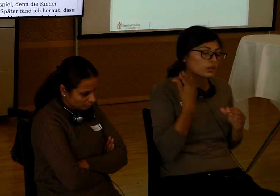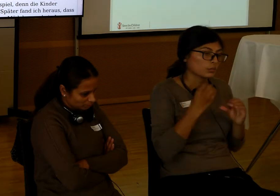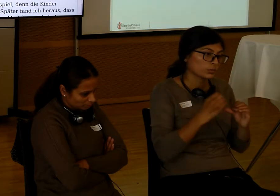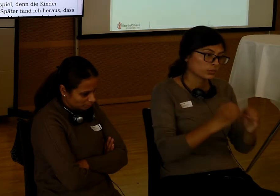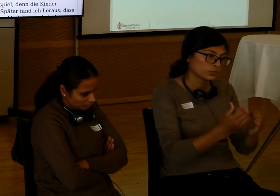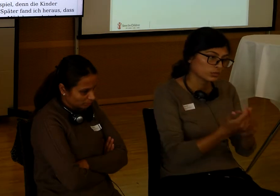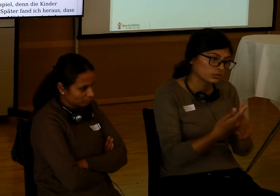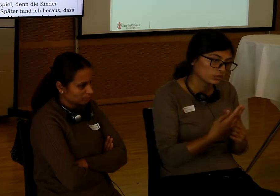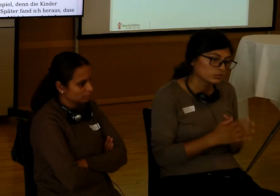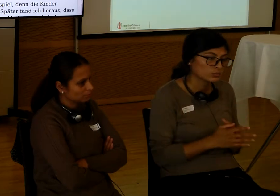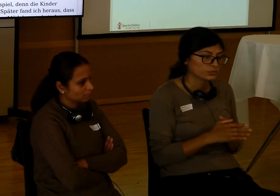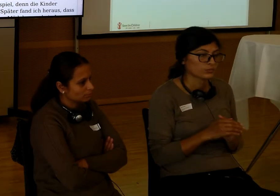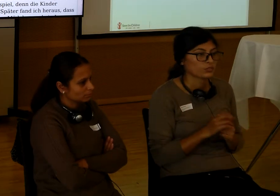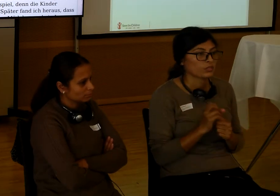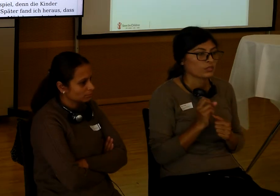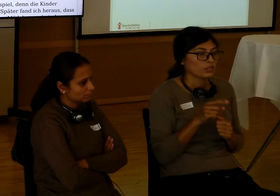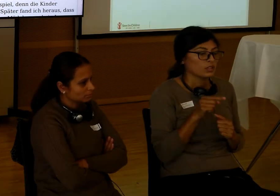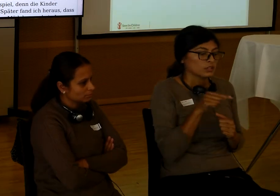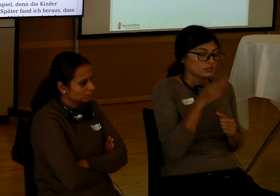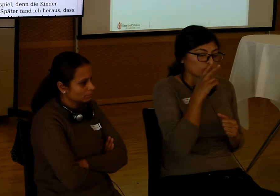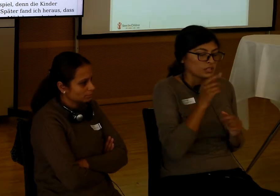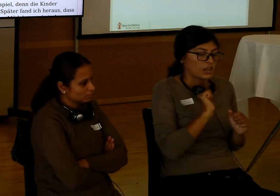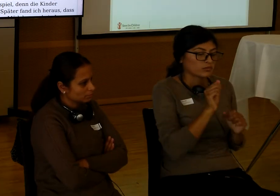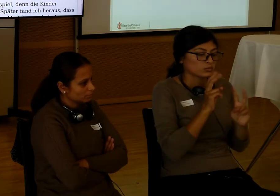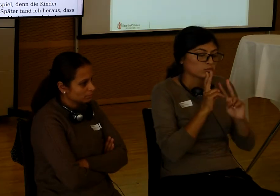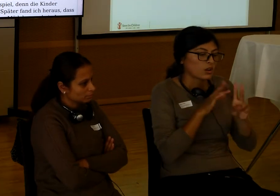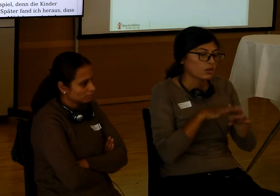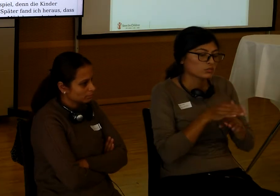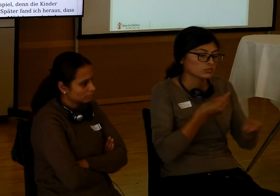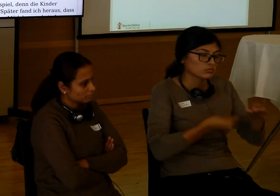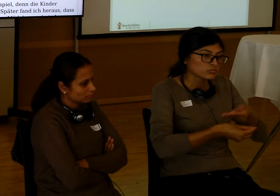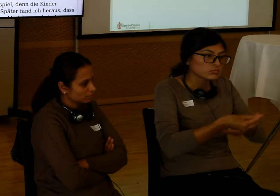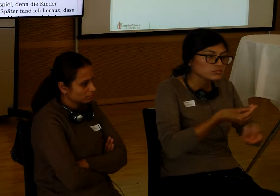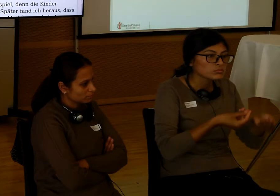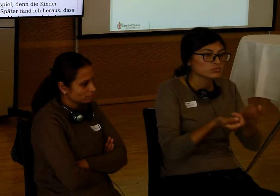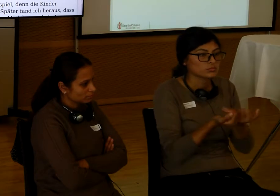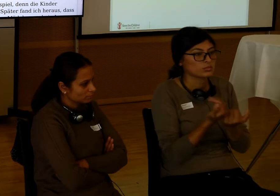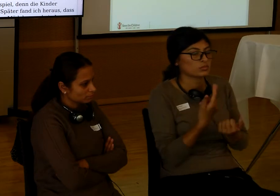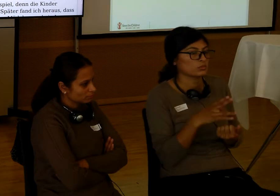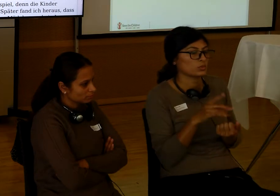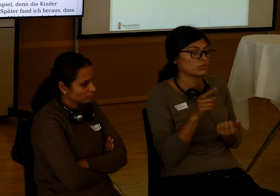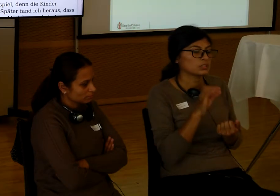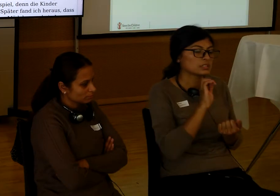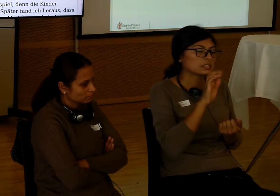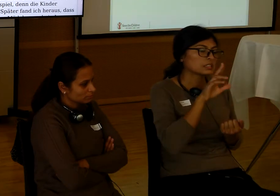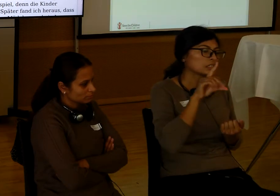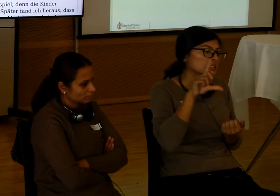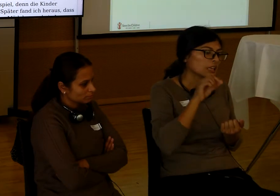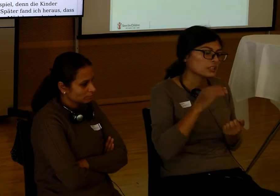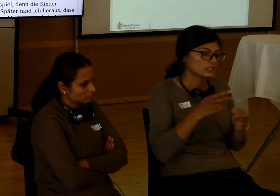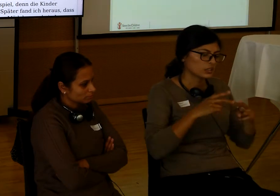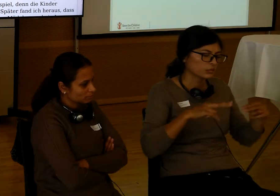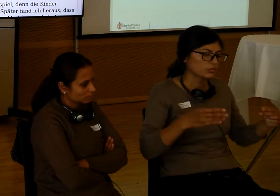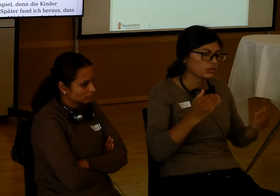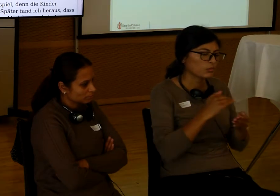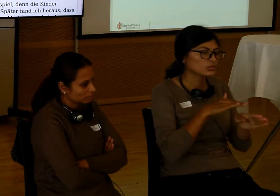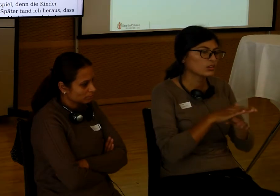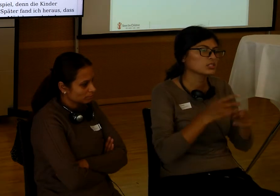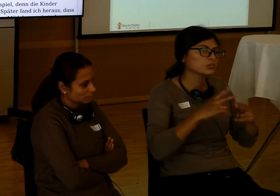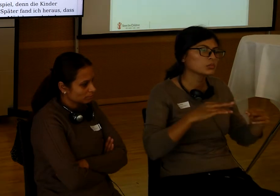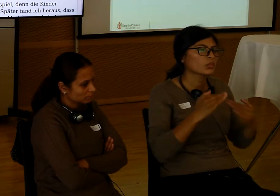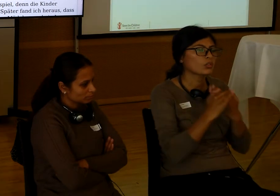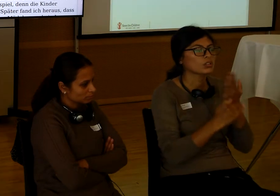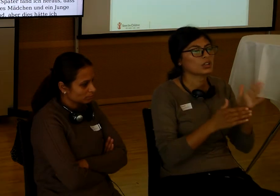speak out and share ideas. Sika understands that different children learn in different ways, so